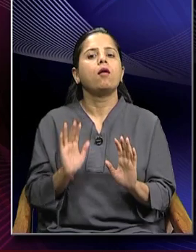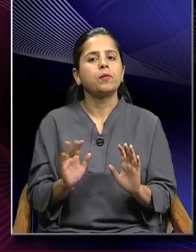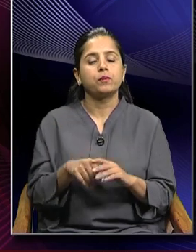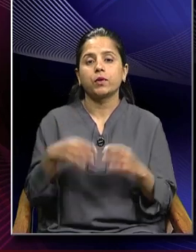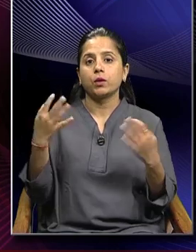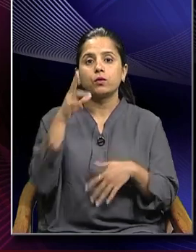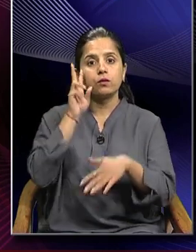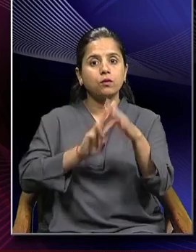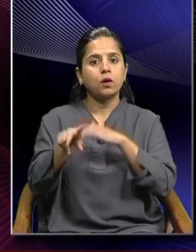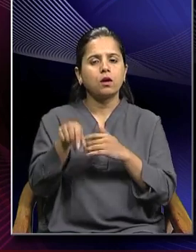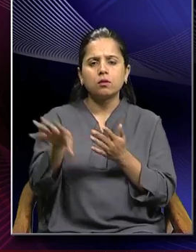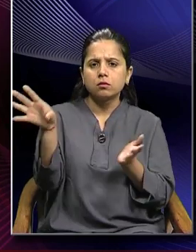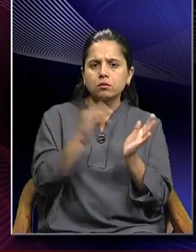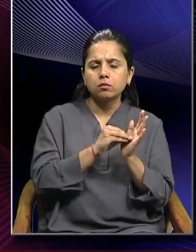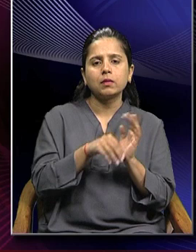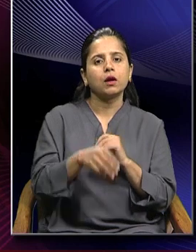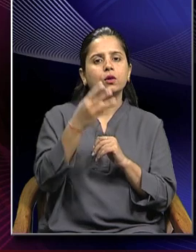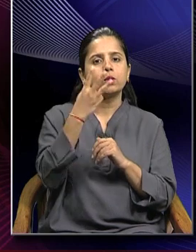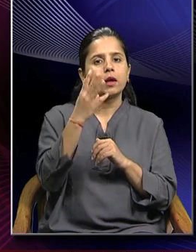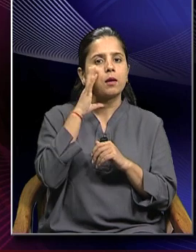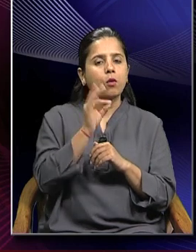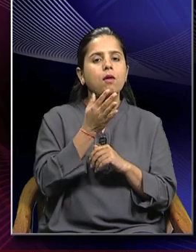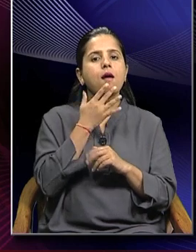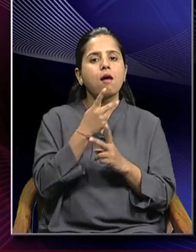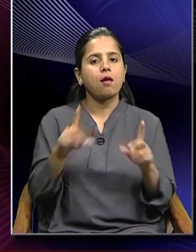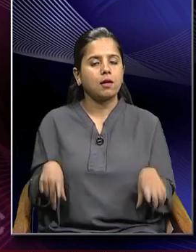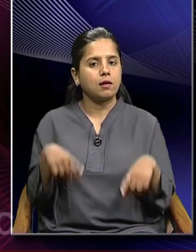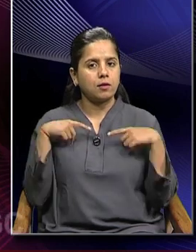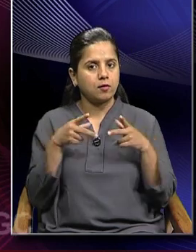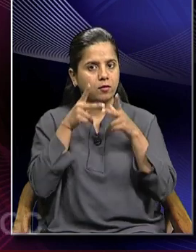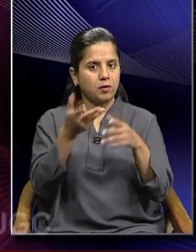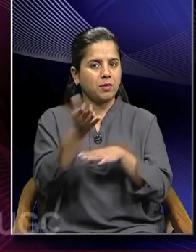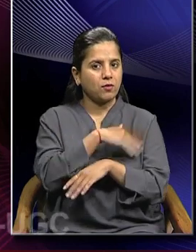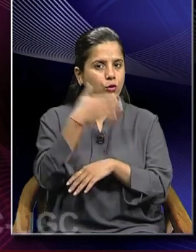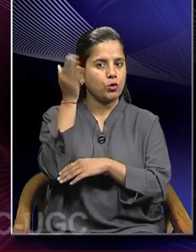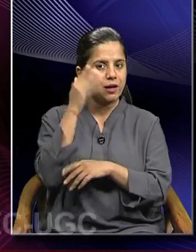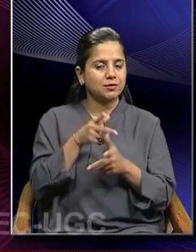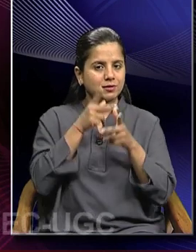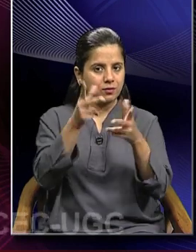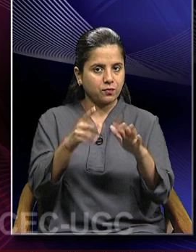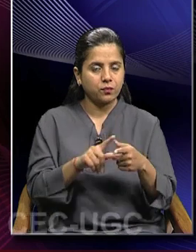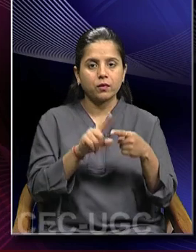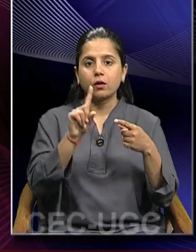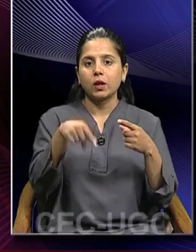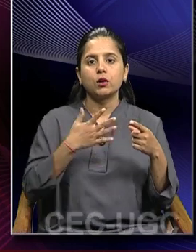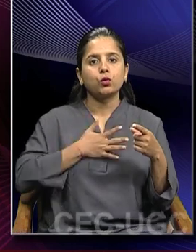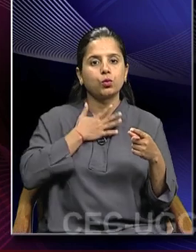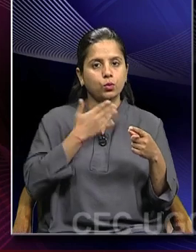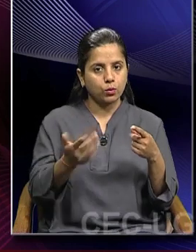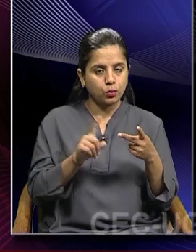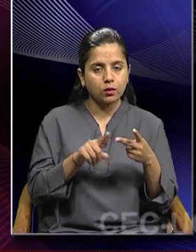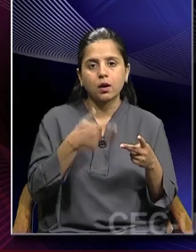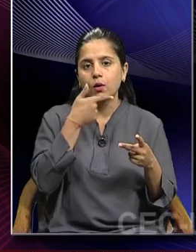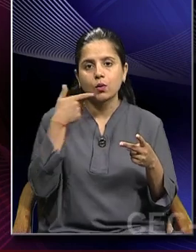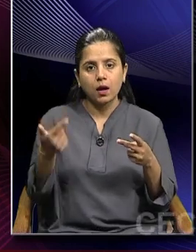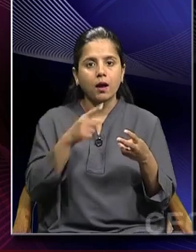new vision is captured by three fundamental colors of life, I told you in the previous lecture of mine. One is green, another is red,